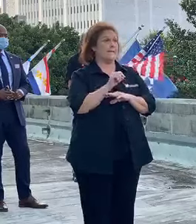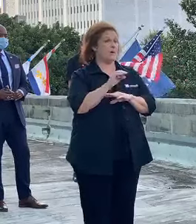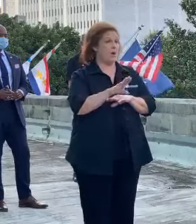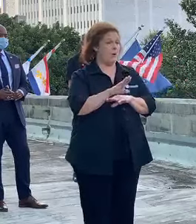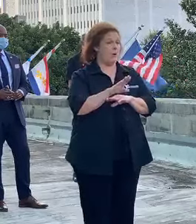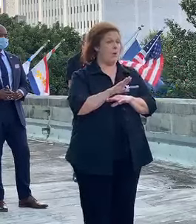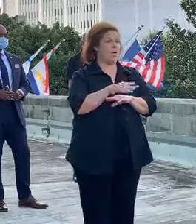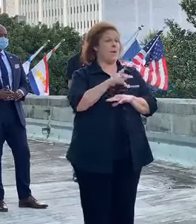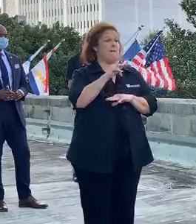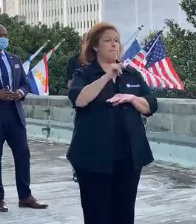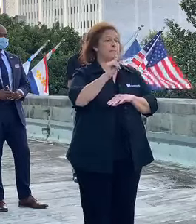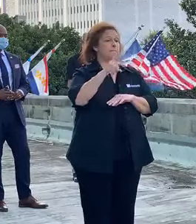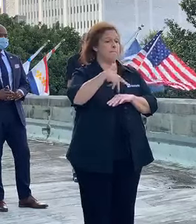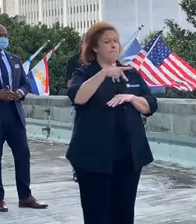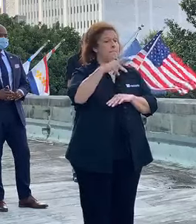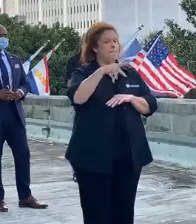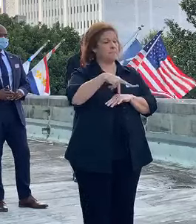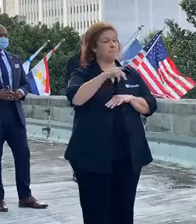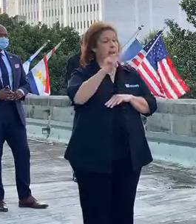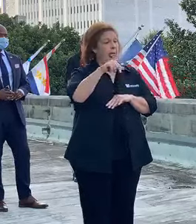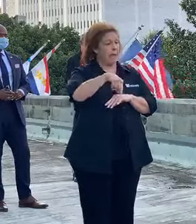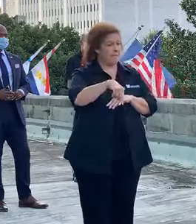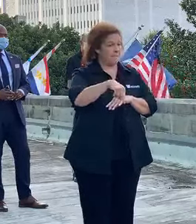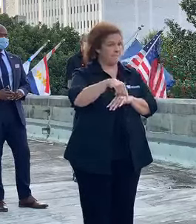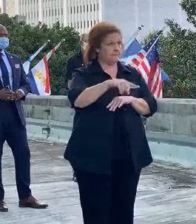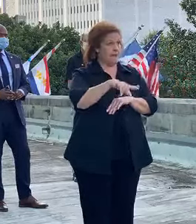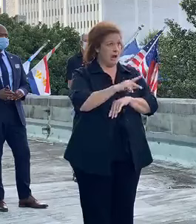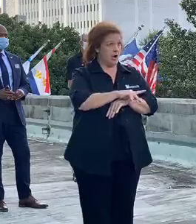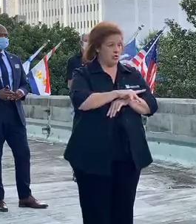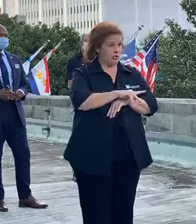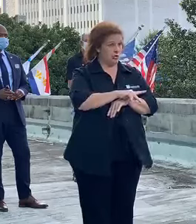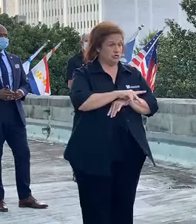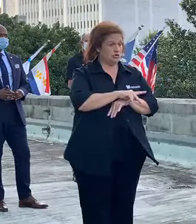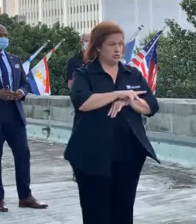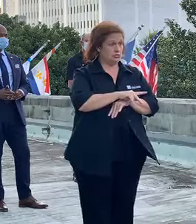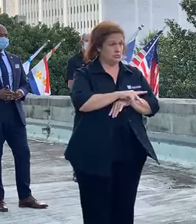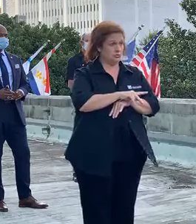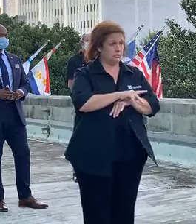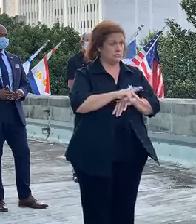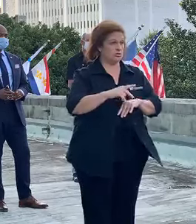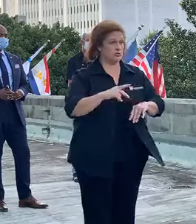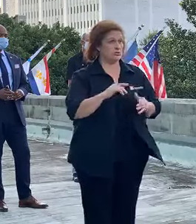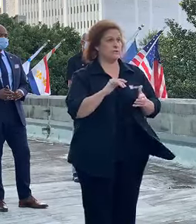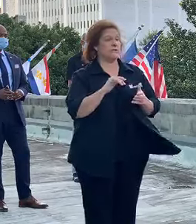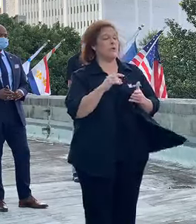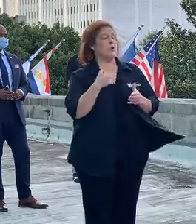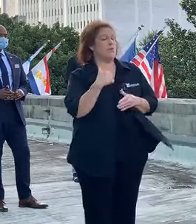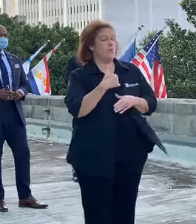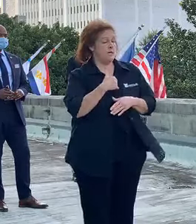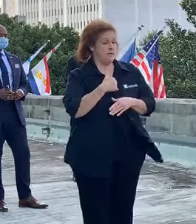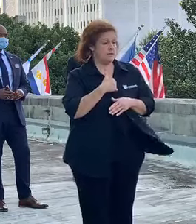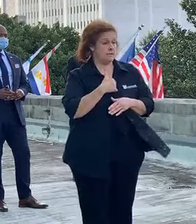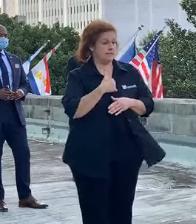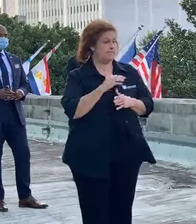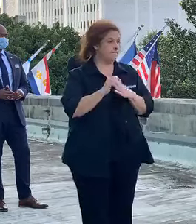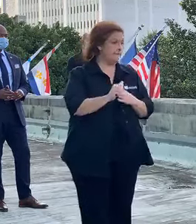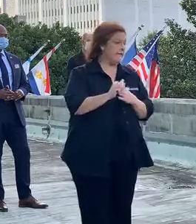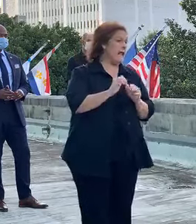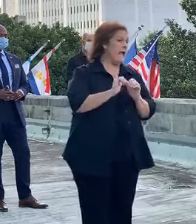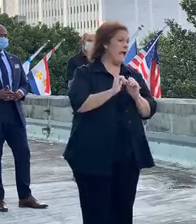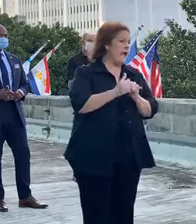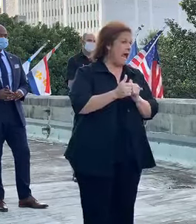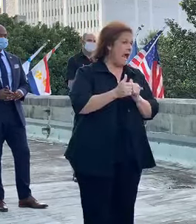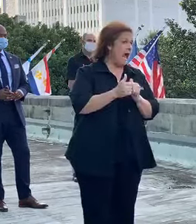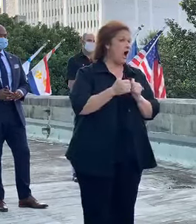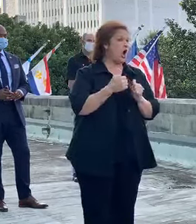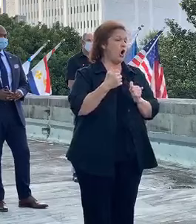Bernard, and that's Plaquemine. We've been leading in this from our initial response and how we've been able to